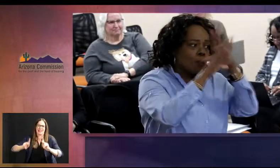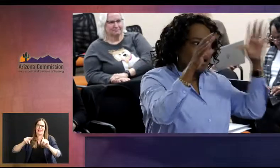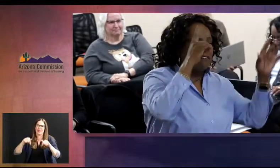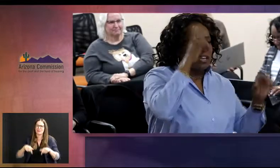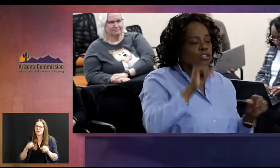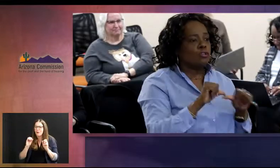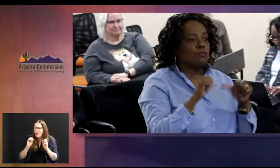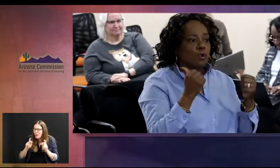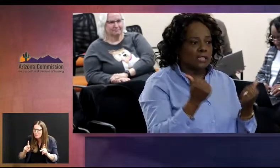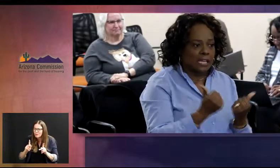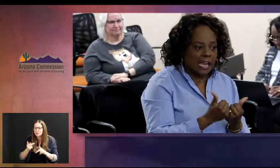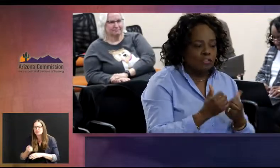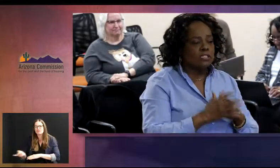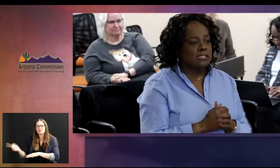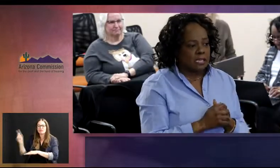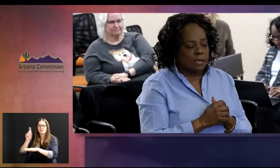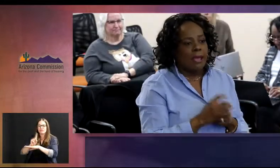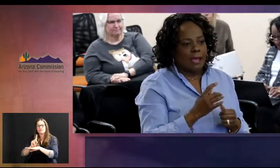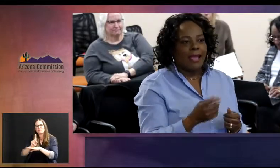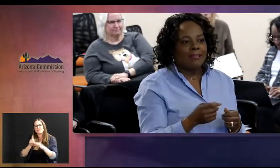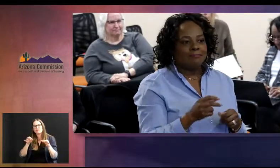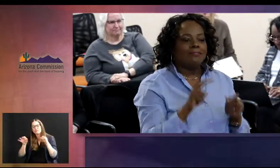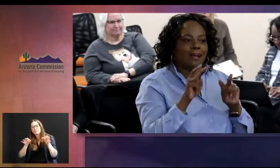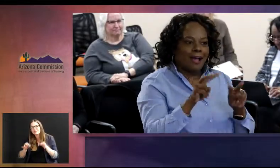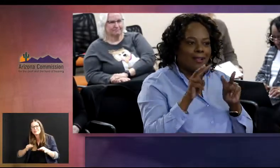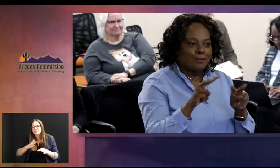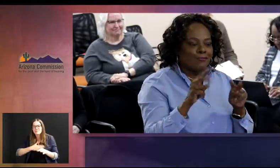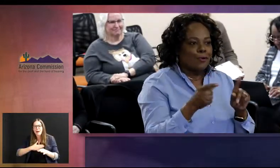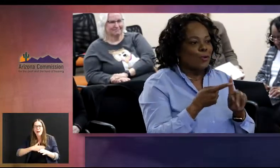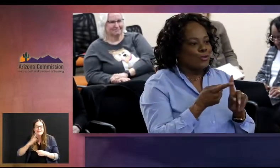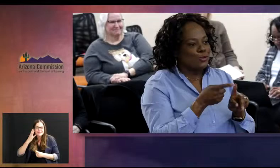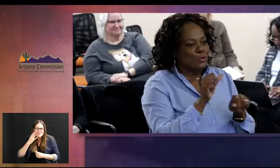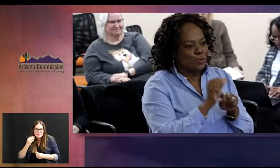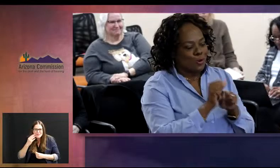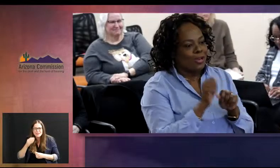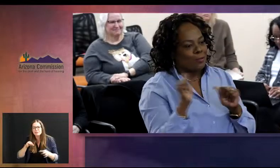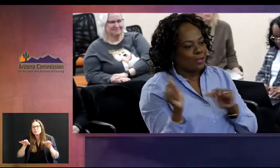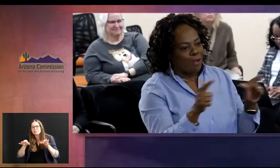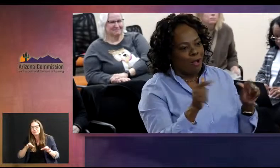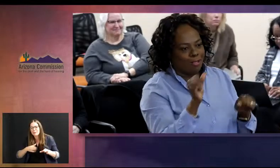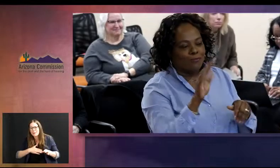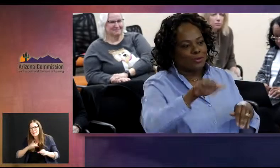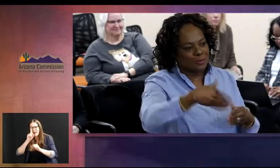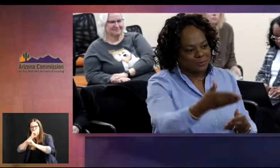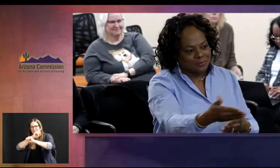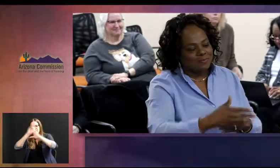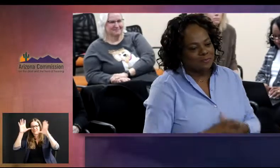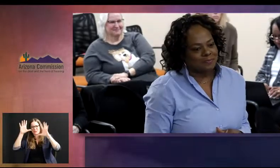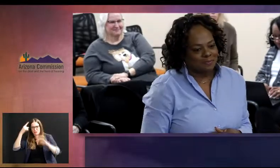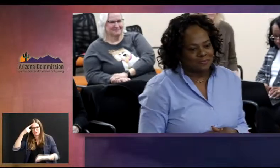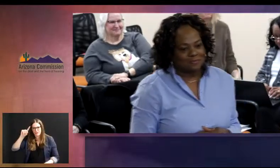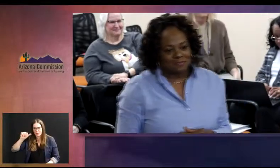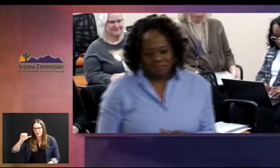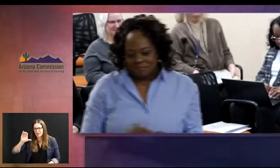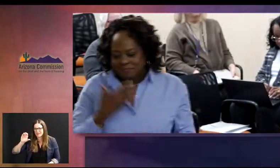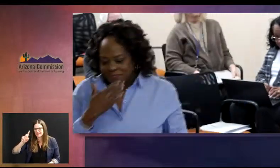my experiences and my vision for this agency. And I look forward to working with all of